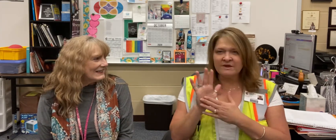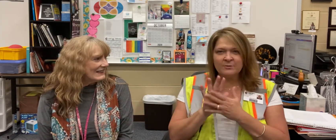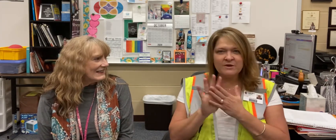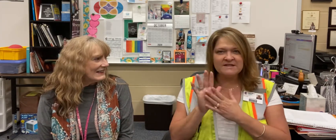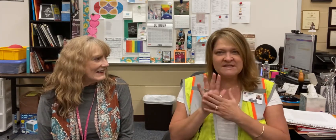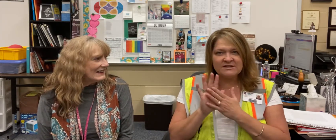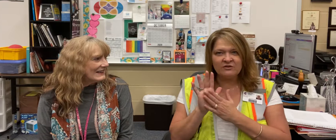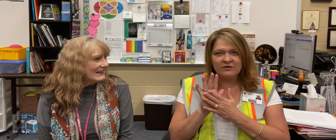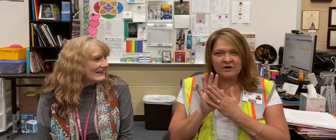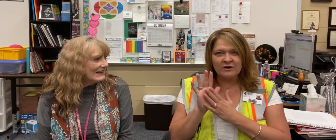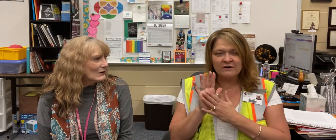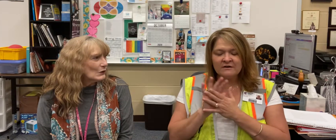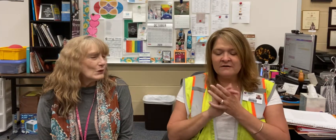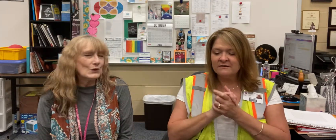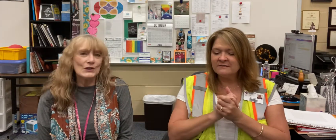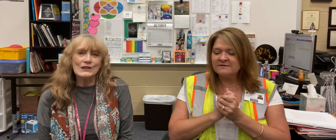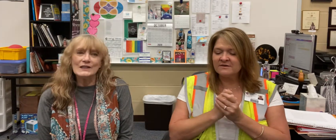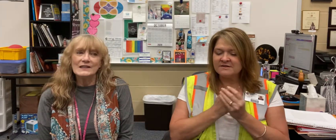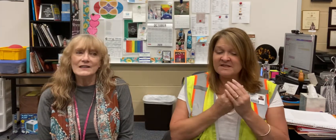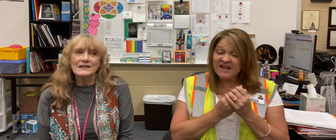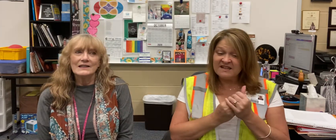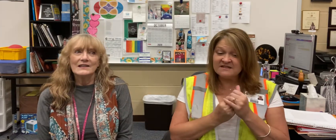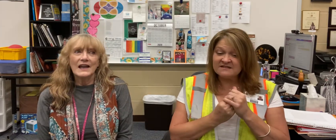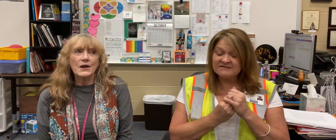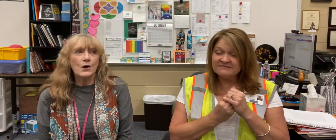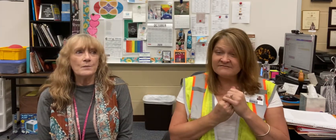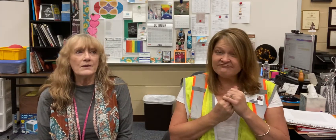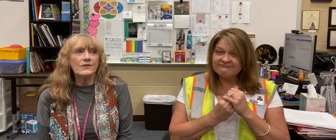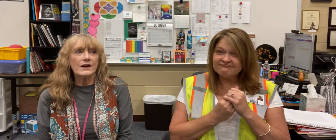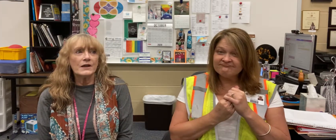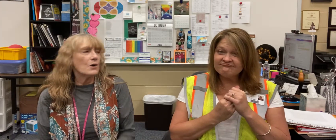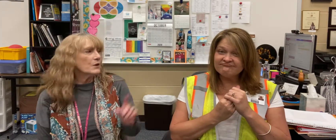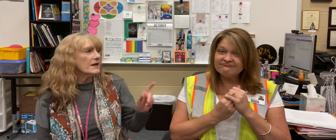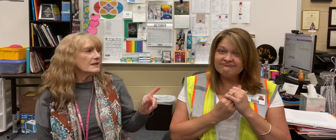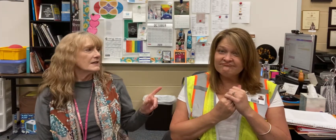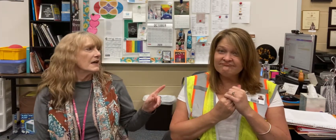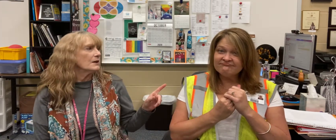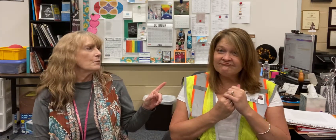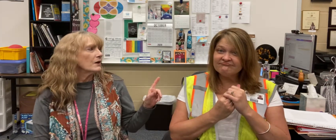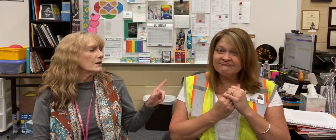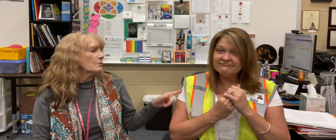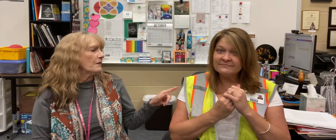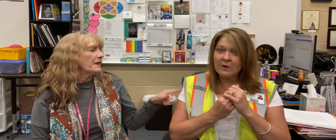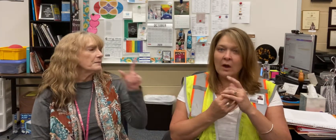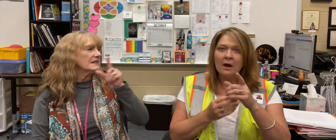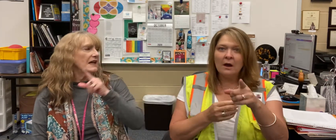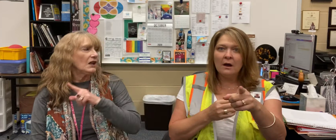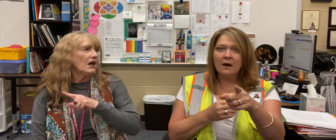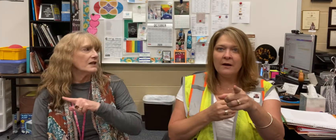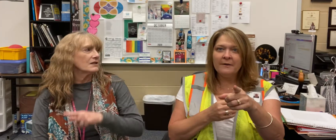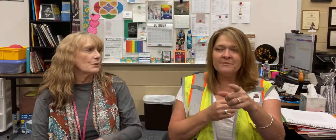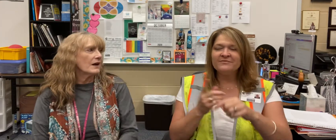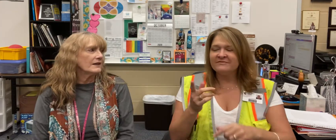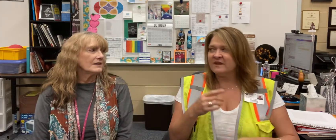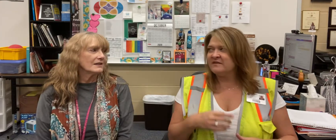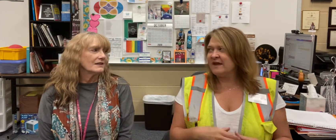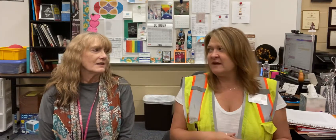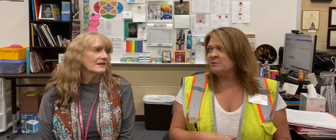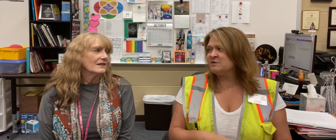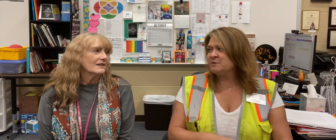pretty silver. Cool. So it's nice. And home of the, oh, we're not going to tell them. We're going to want them to tell us, right? The animals we